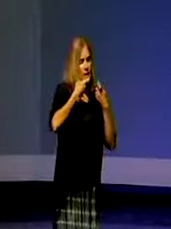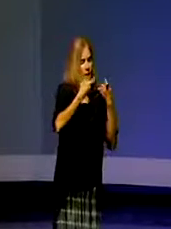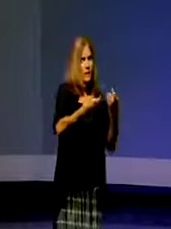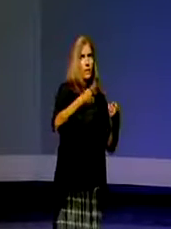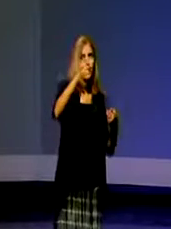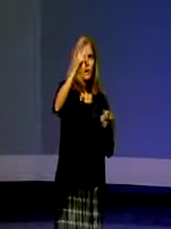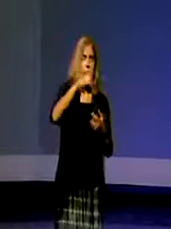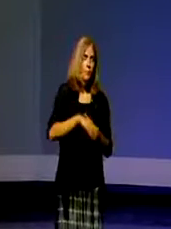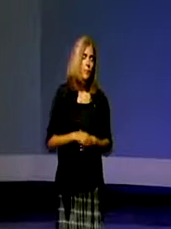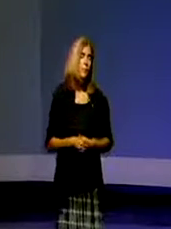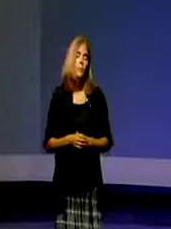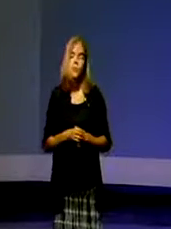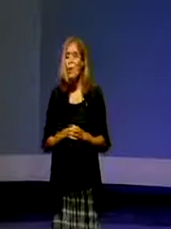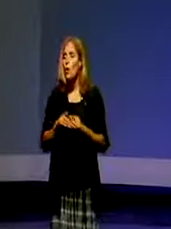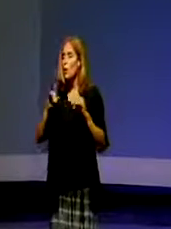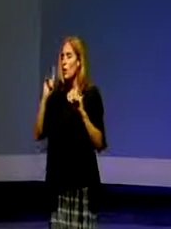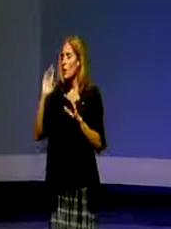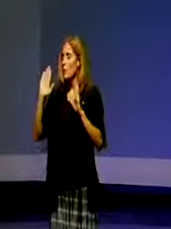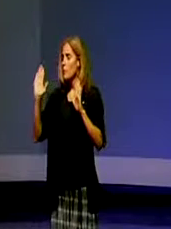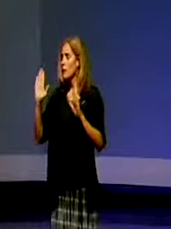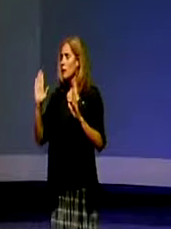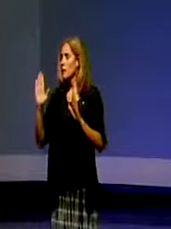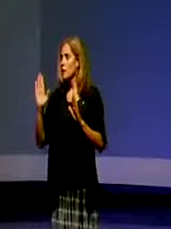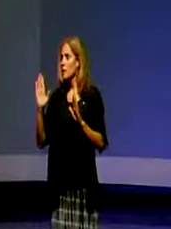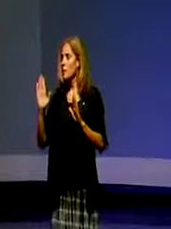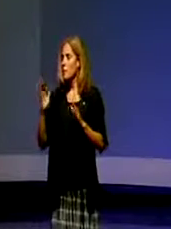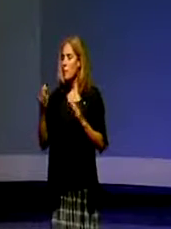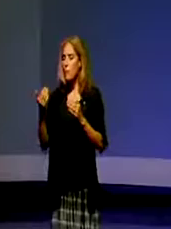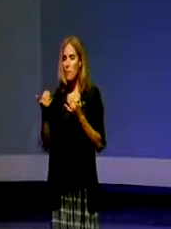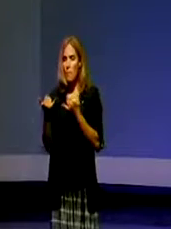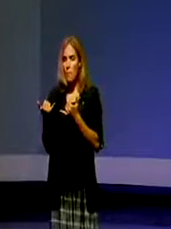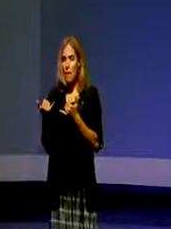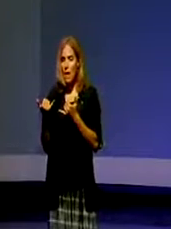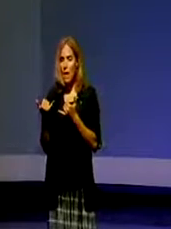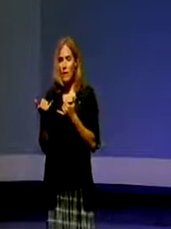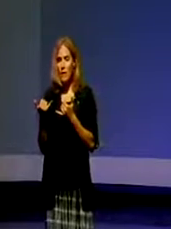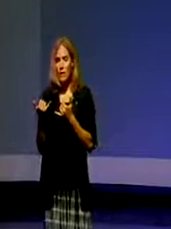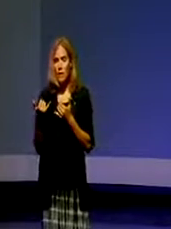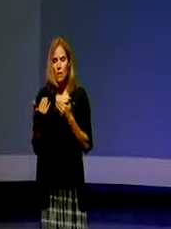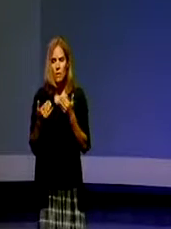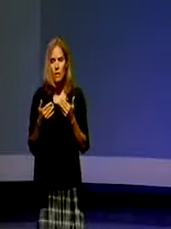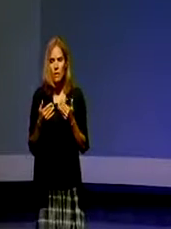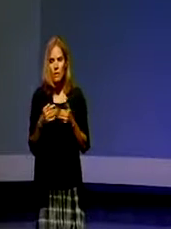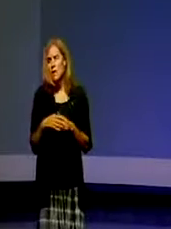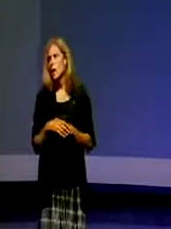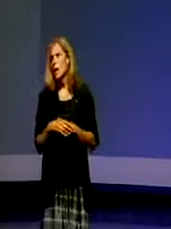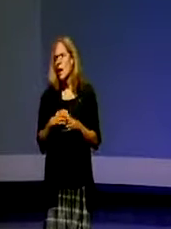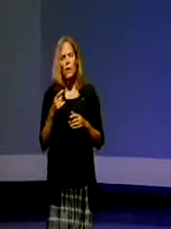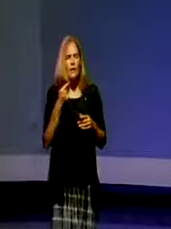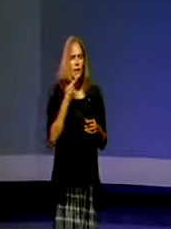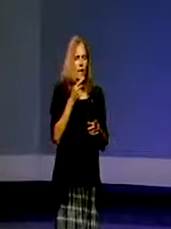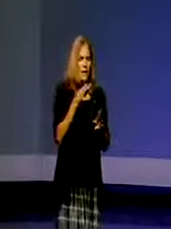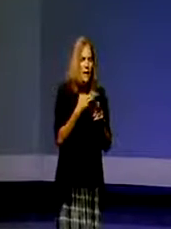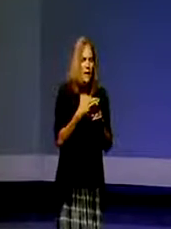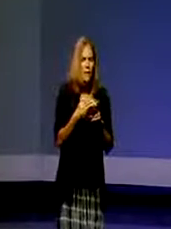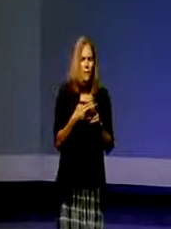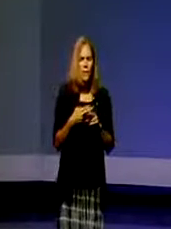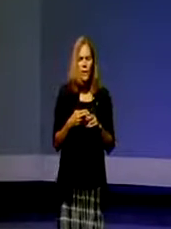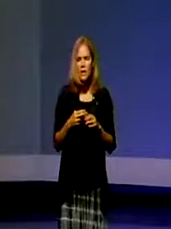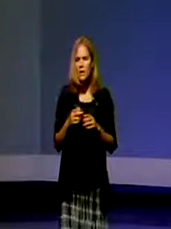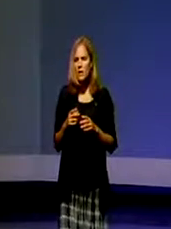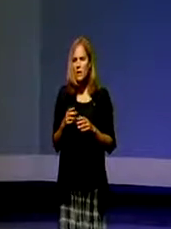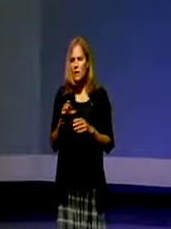Him. One of the biggest modern proponents in the Word of Faith movement, I don't even want to mention his name, you can Google him, is such